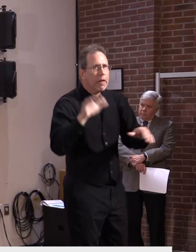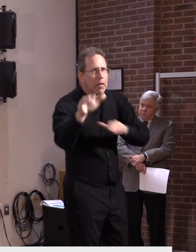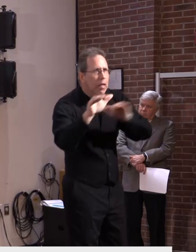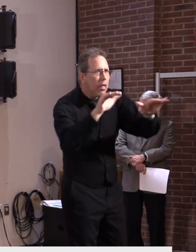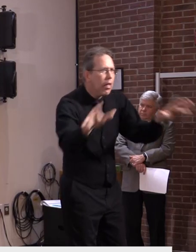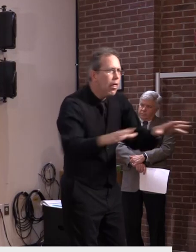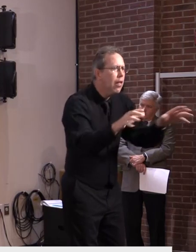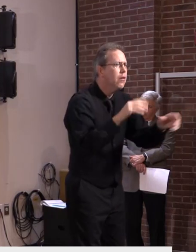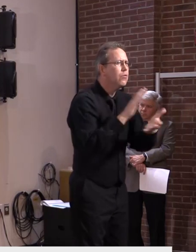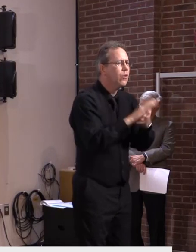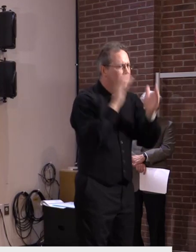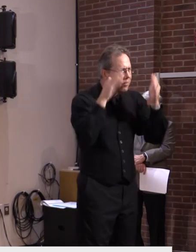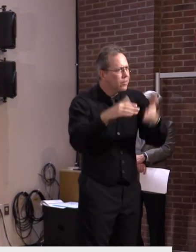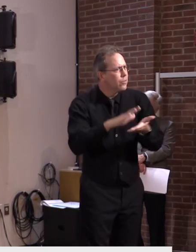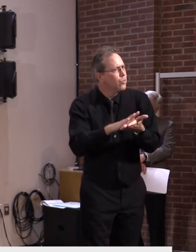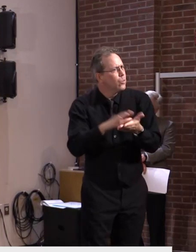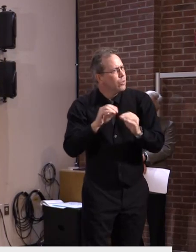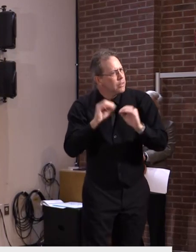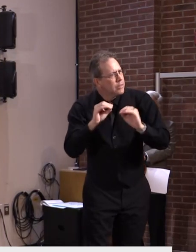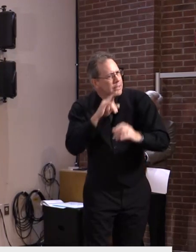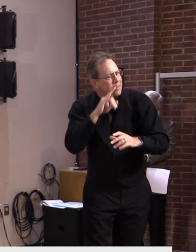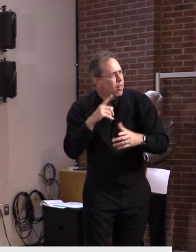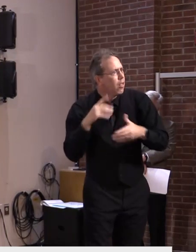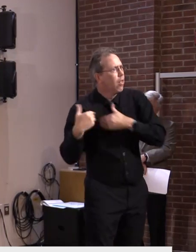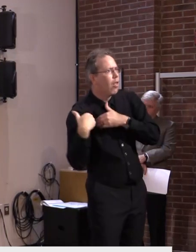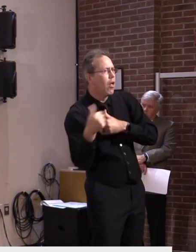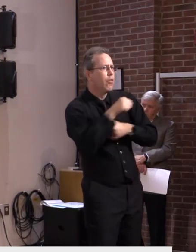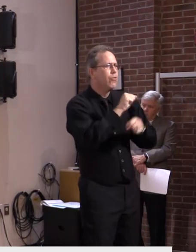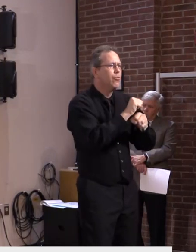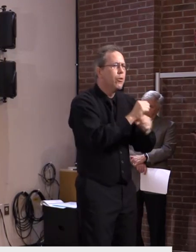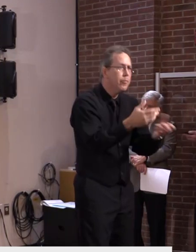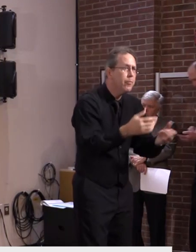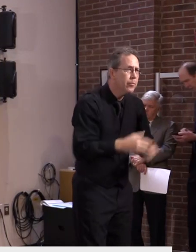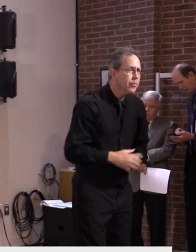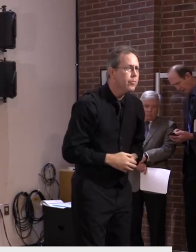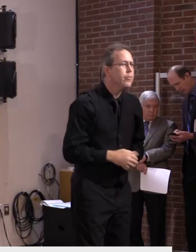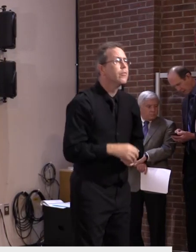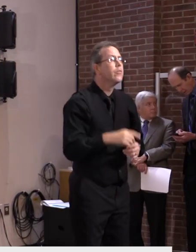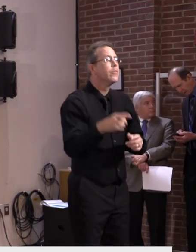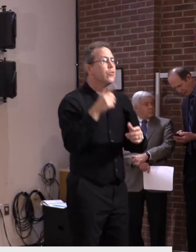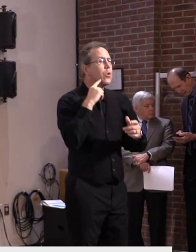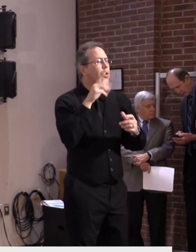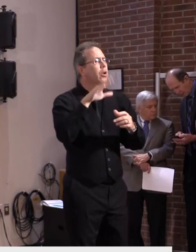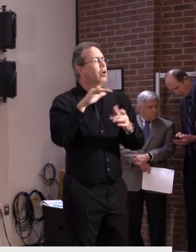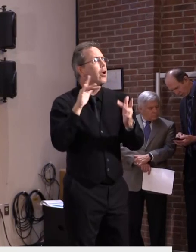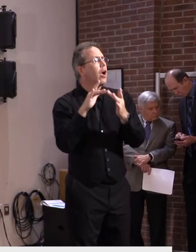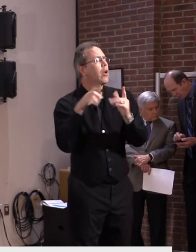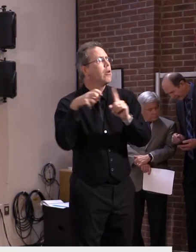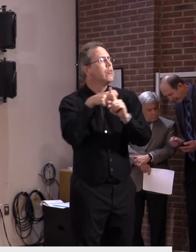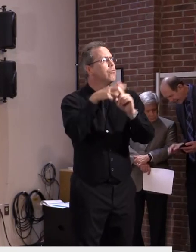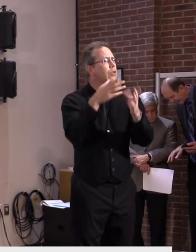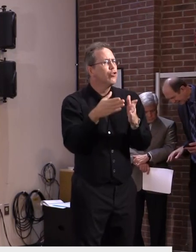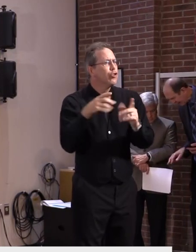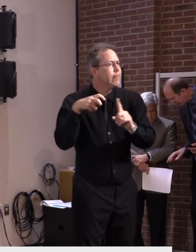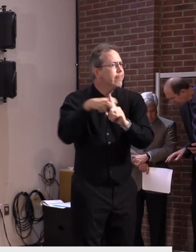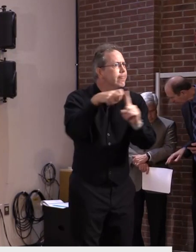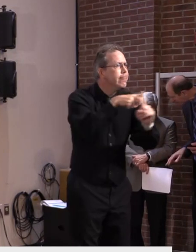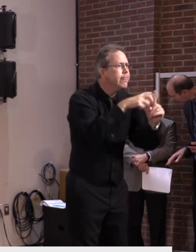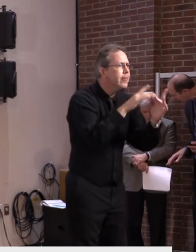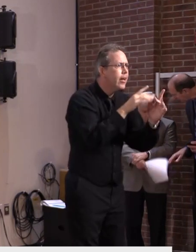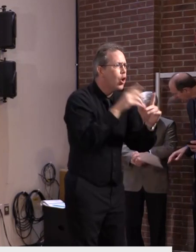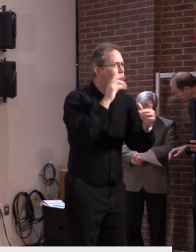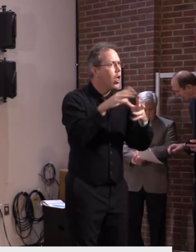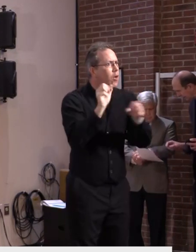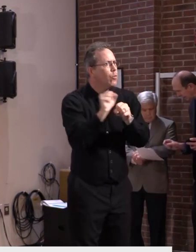tracing. Contact tracing is a labor-intensive process, but when paired with the antigen testing for close contacts, it